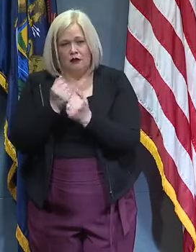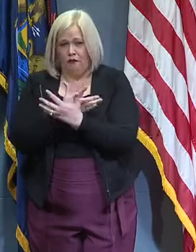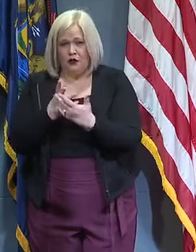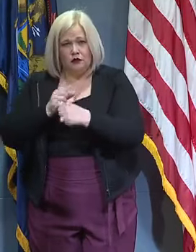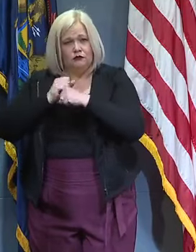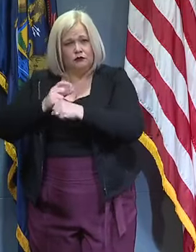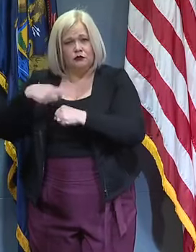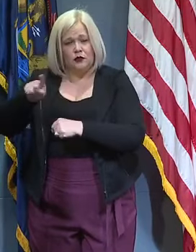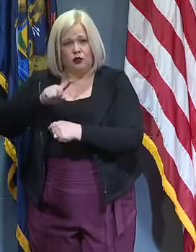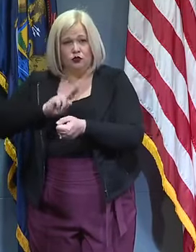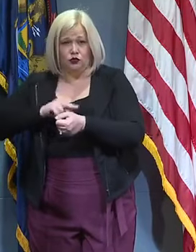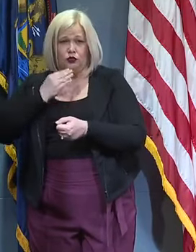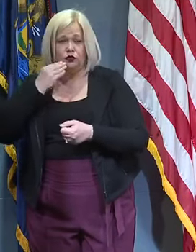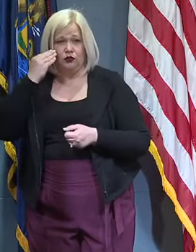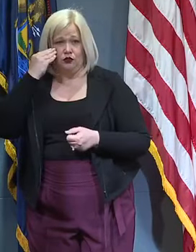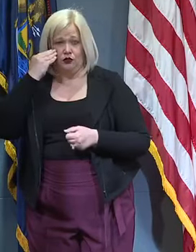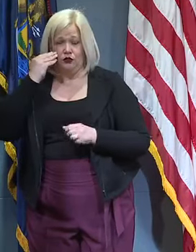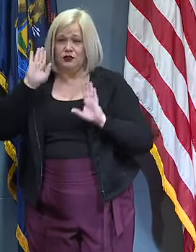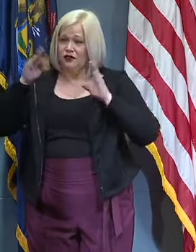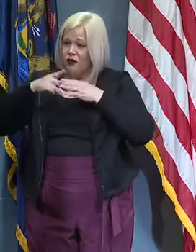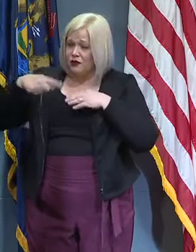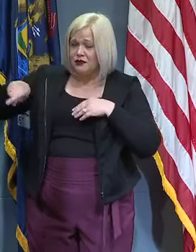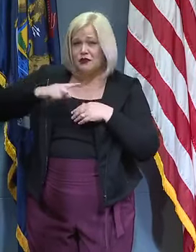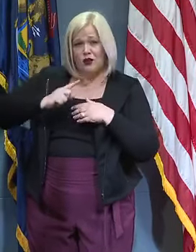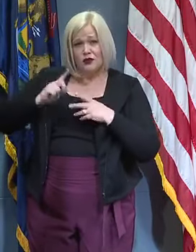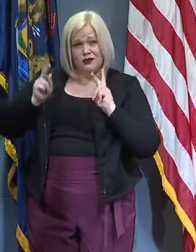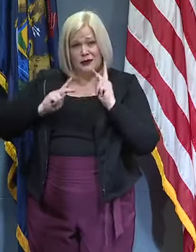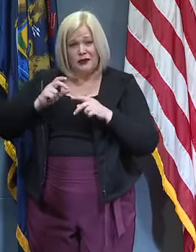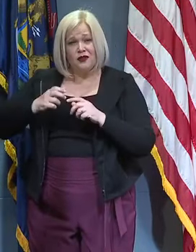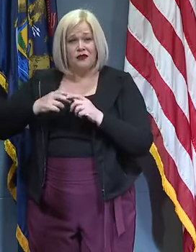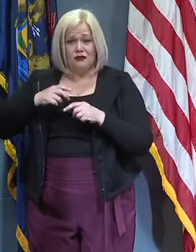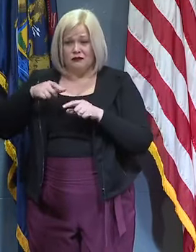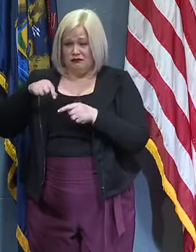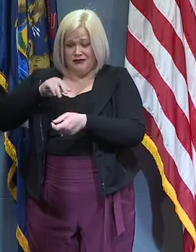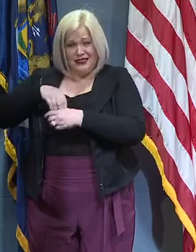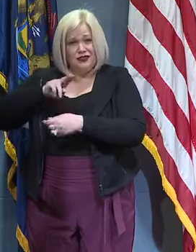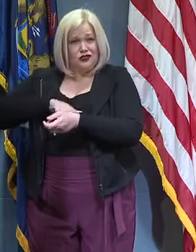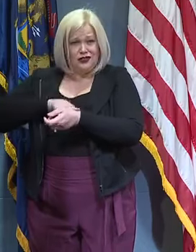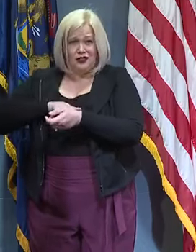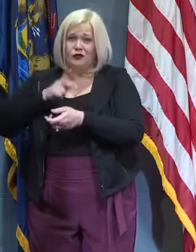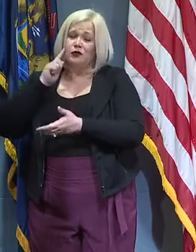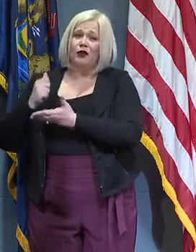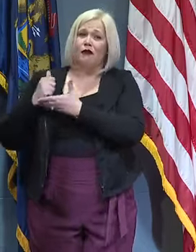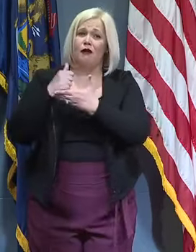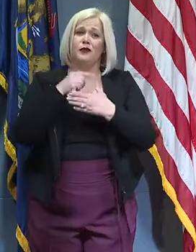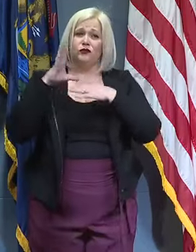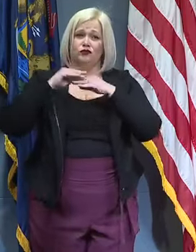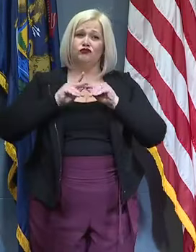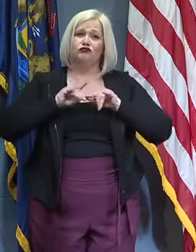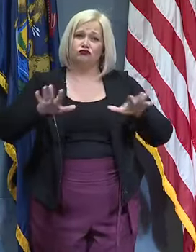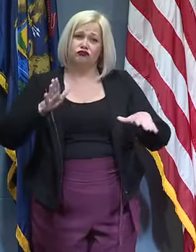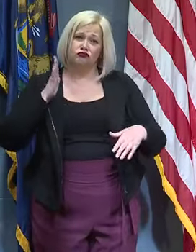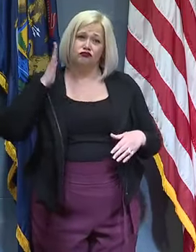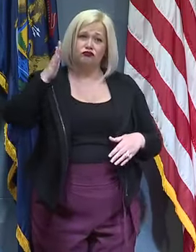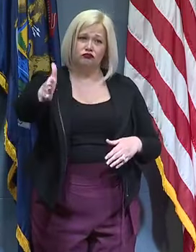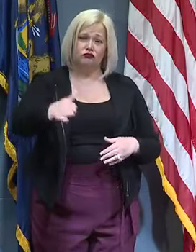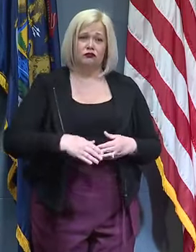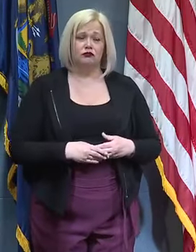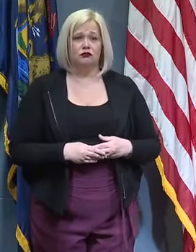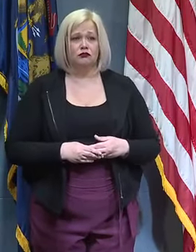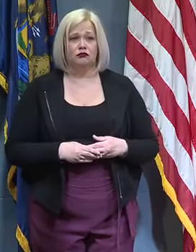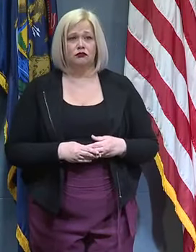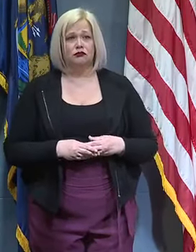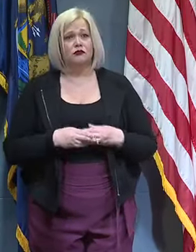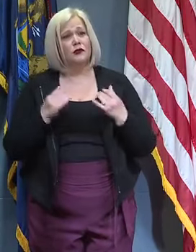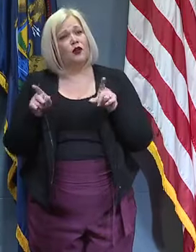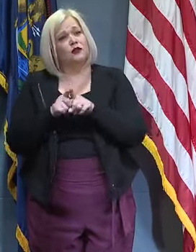vulnerable populations will be a key strategy for our public health response as we move forward. I also want to talk about our